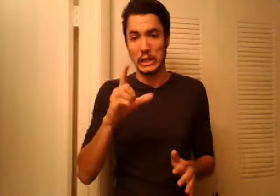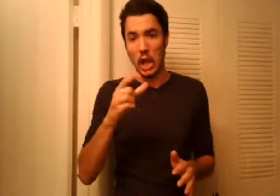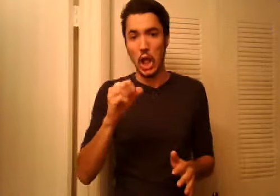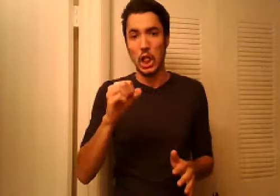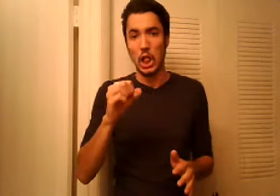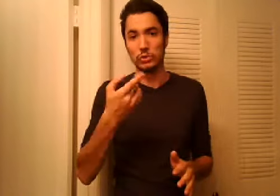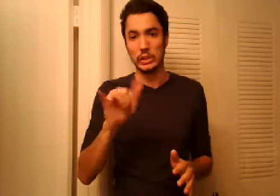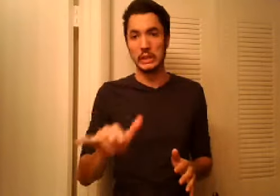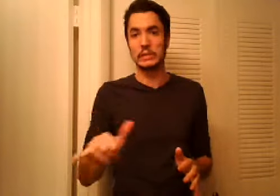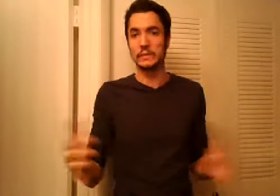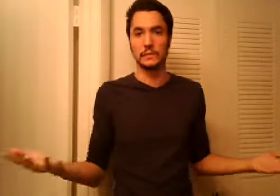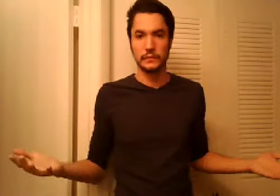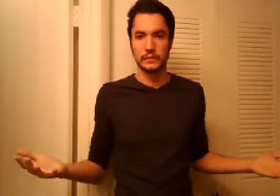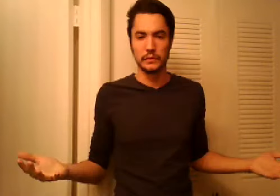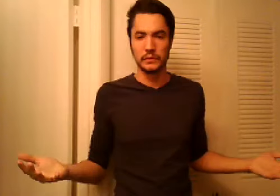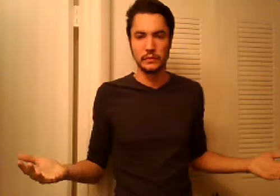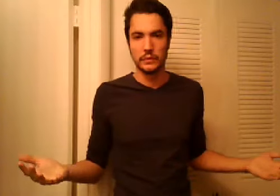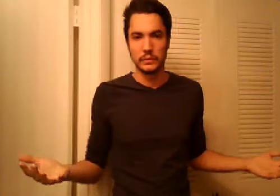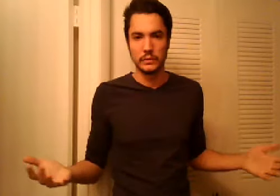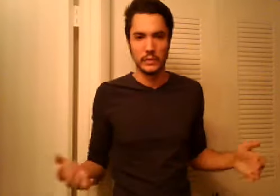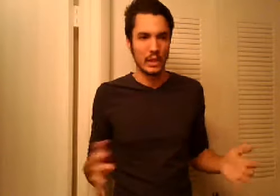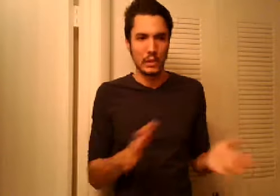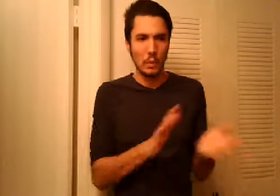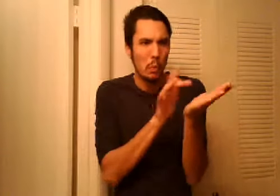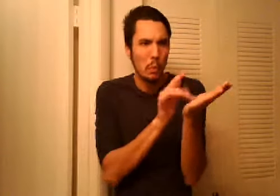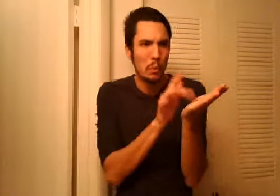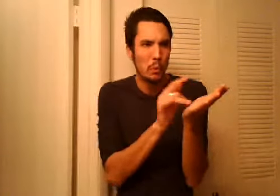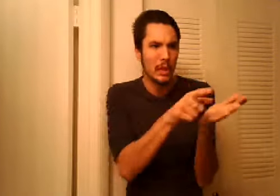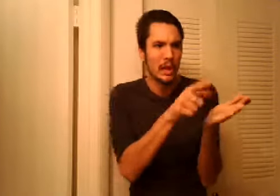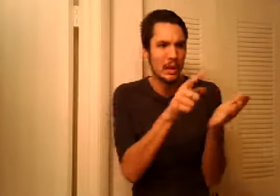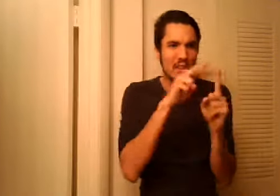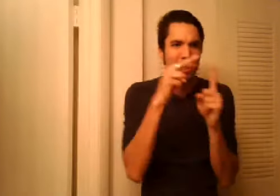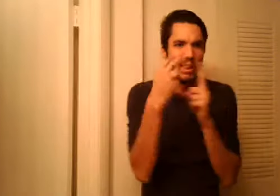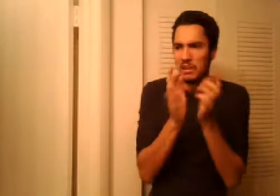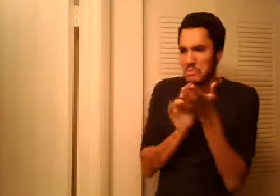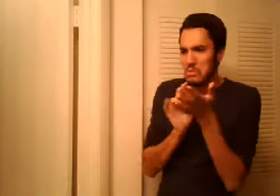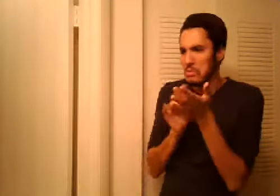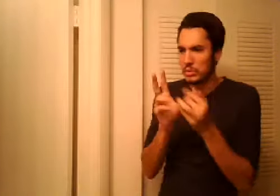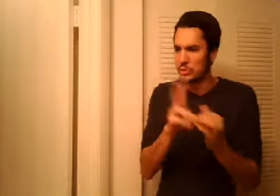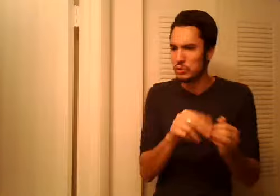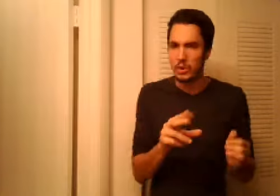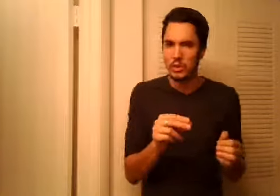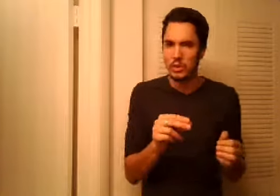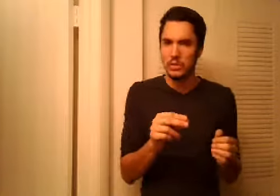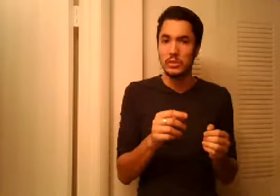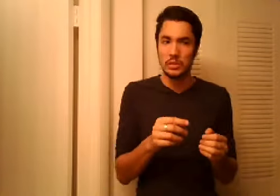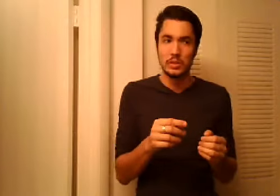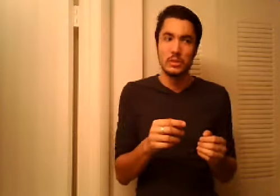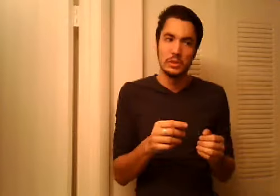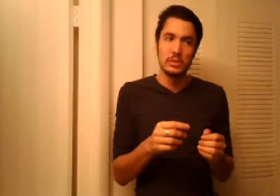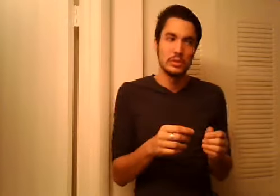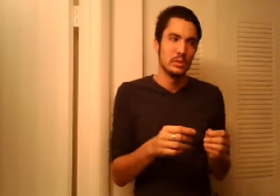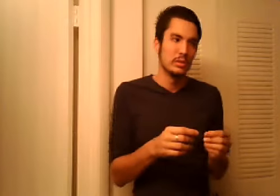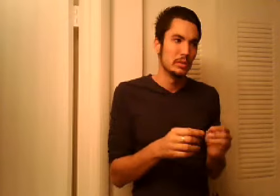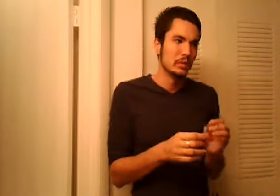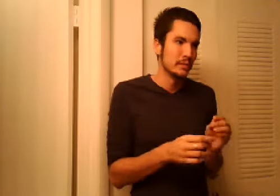exploited because you have effectively, right, given them an image of themselves in culture that obscures their